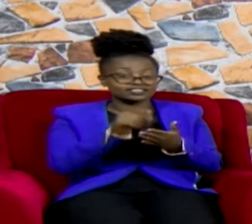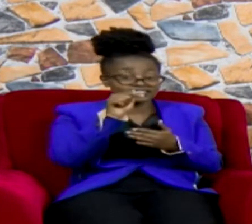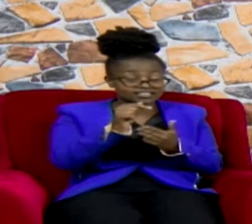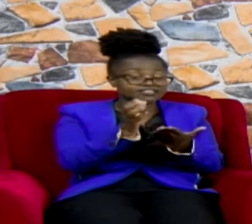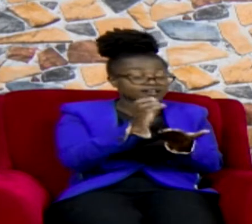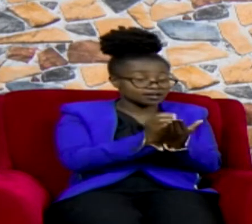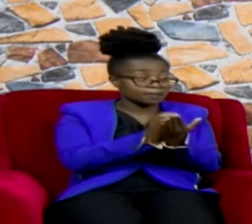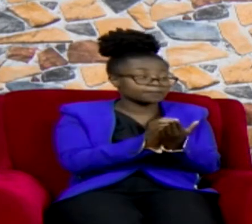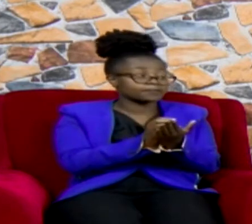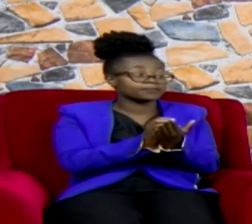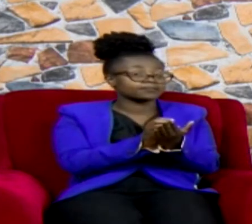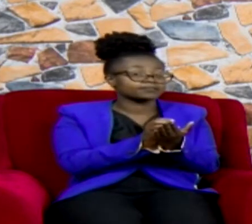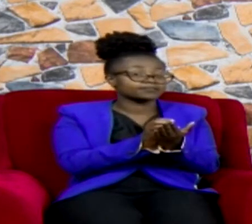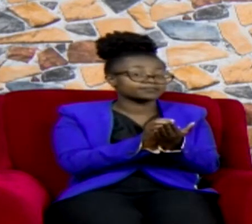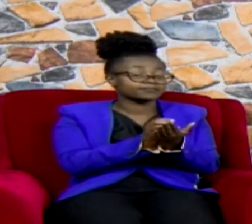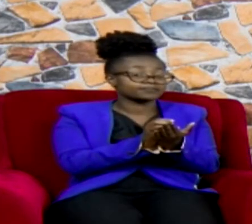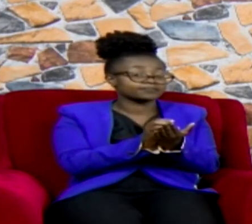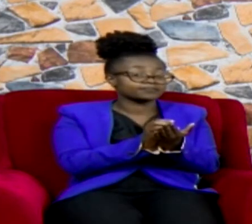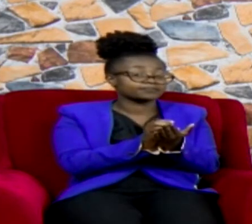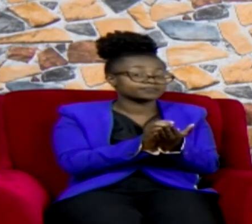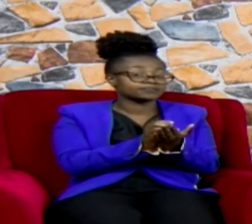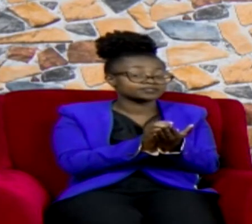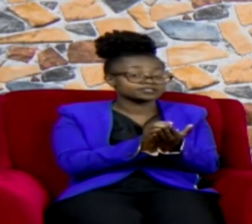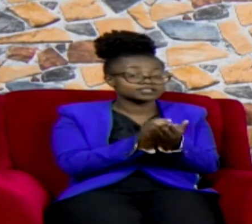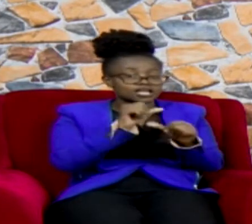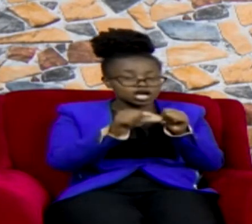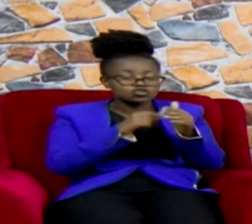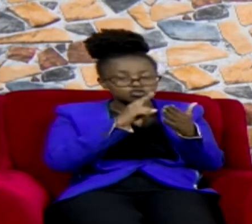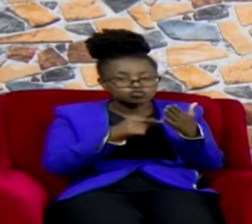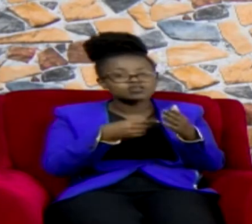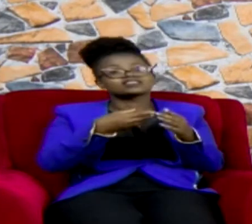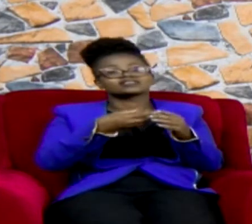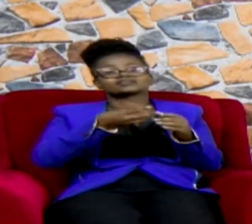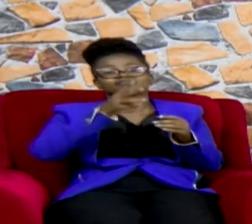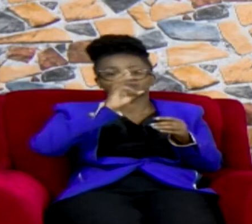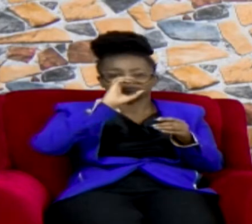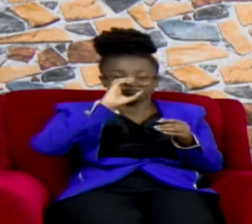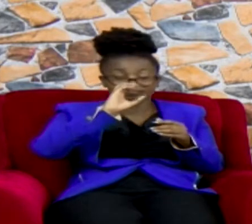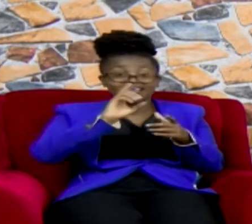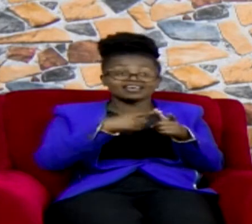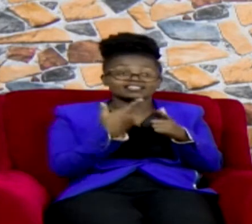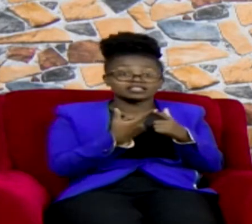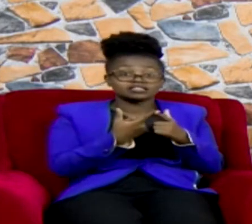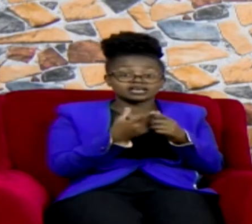cup. Yes. The action of doing this is drinking. It's drinking. So